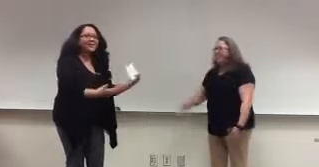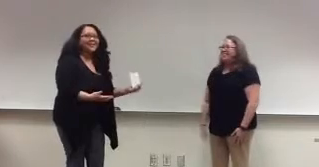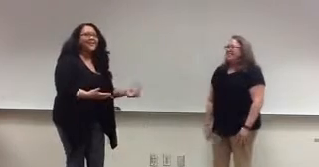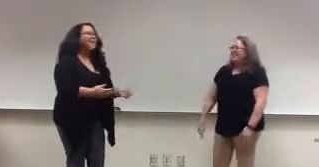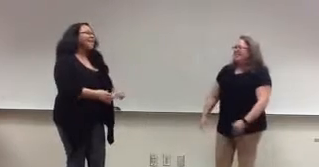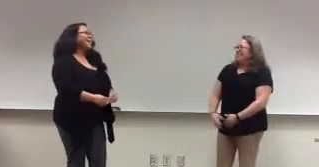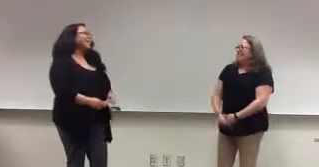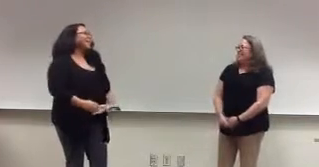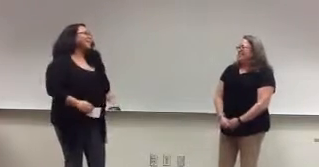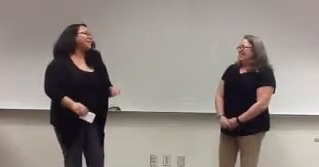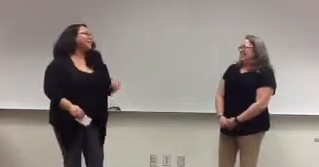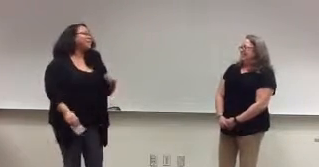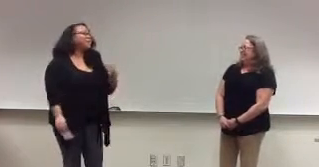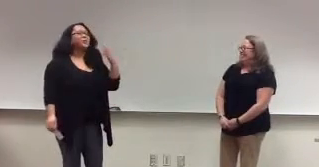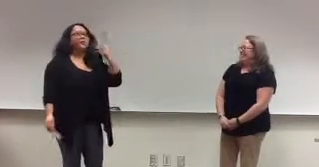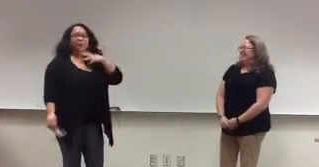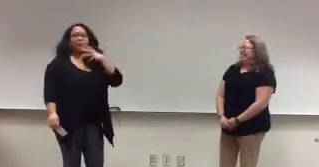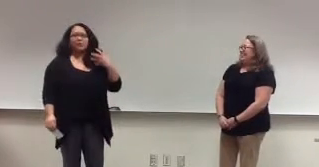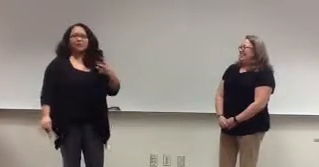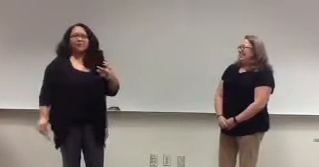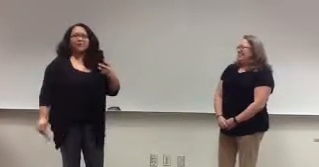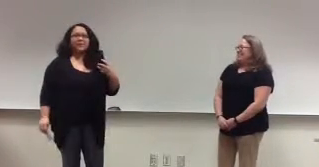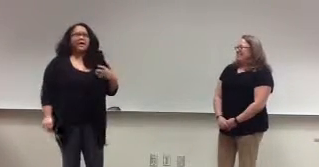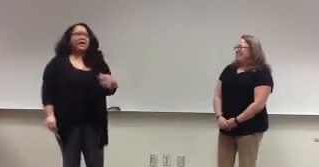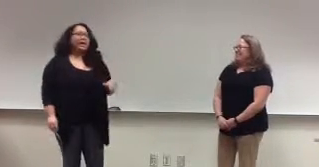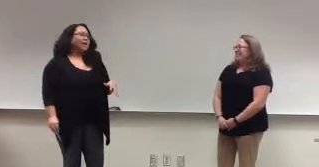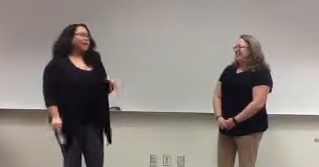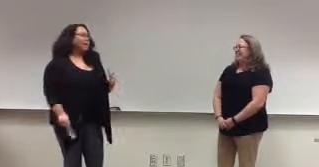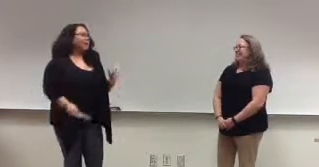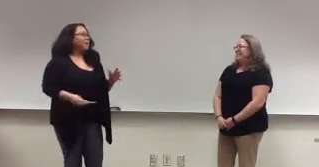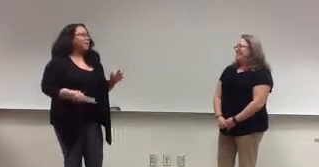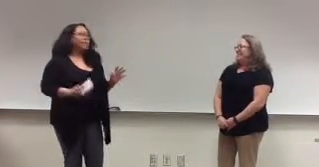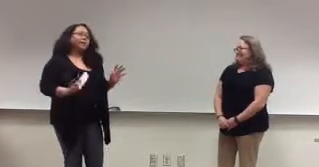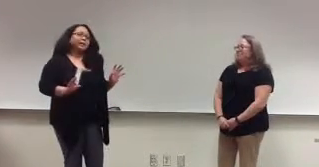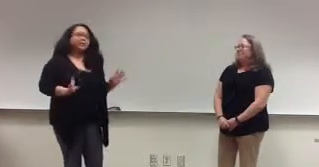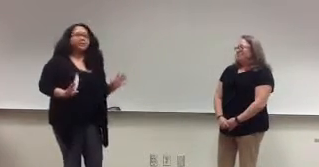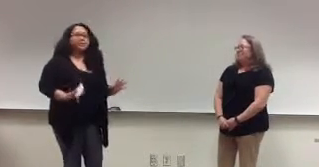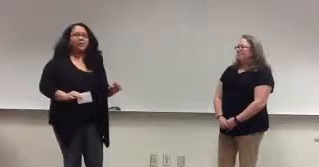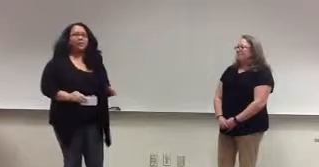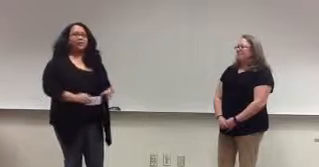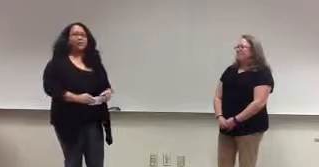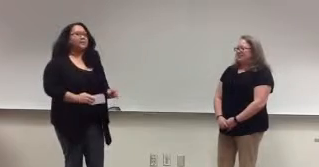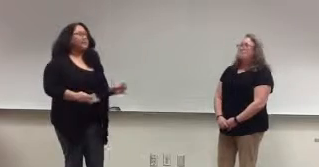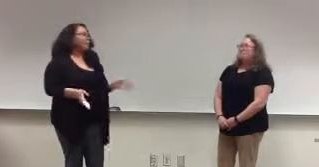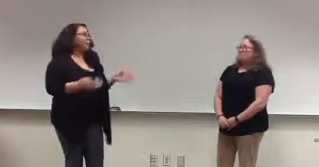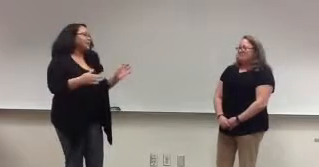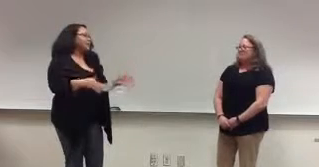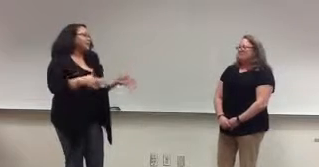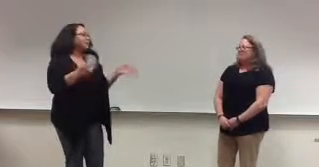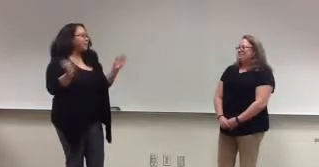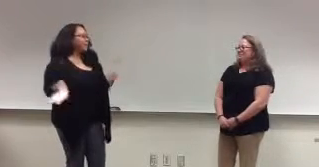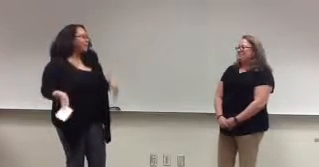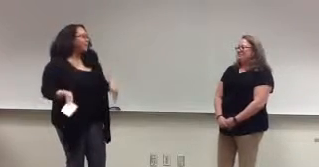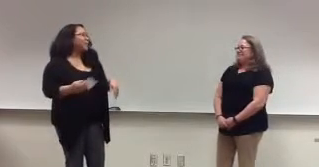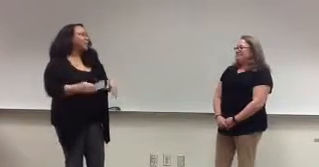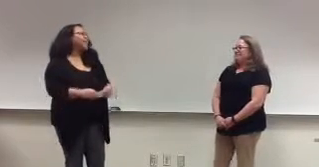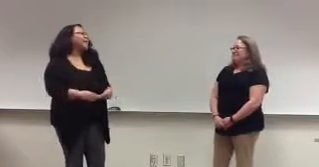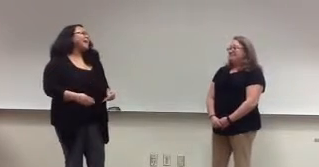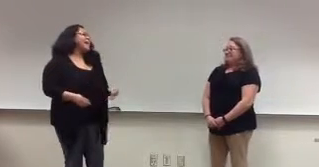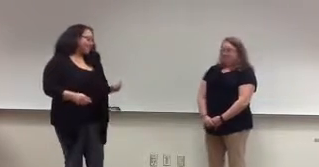anything. And it also distorts your lips, and it kind of makes you look like a little crazy person, not only to them, but to people around you. And